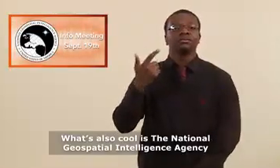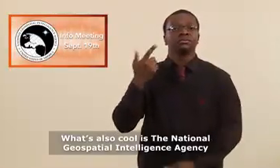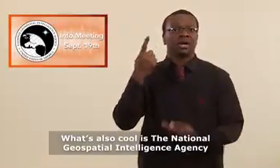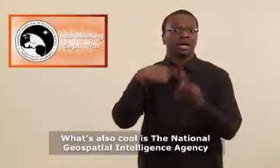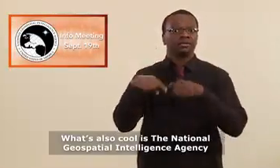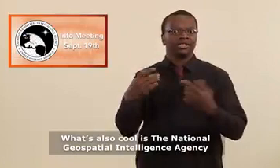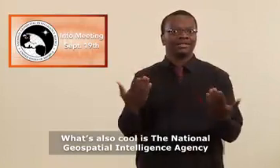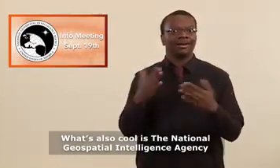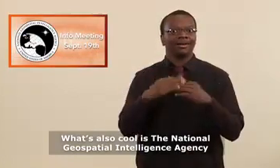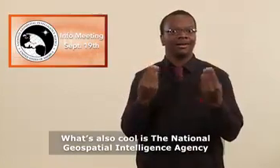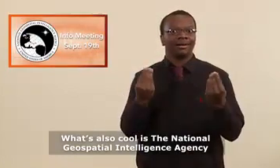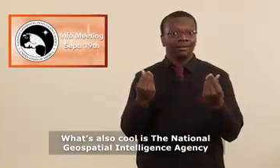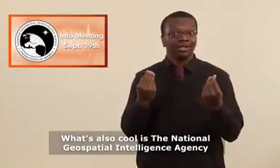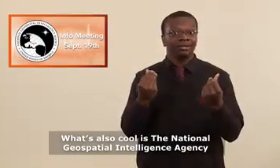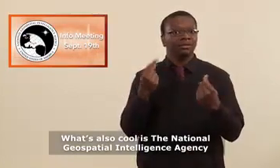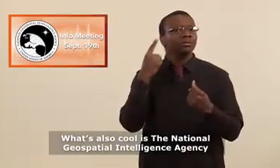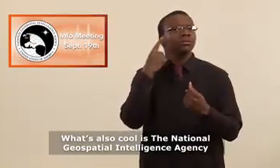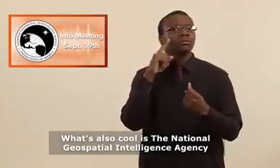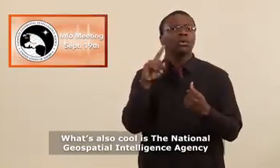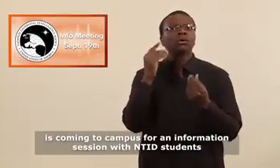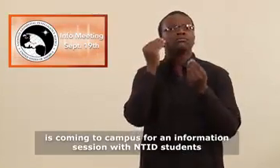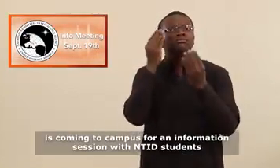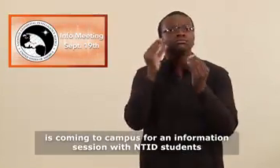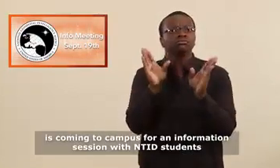National Geospatial Intelligence Agency is coming to